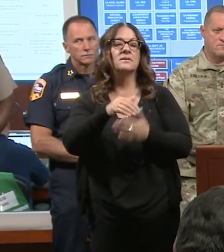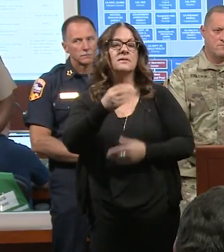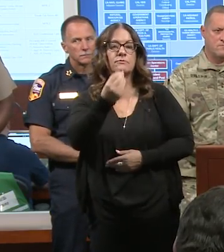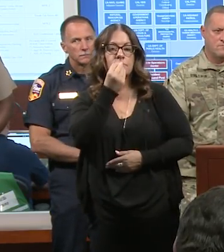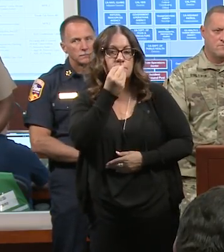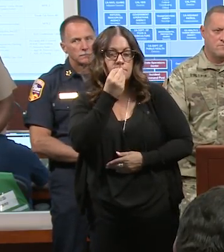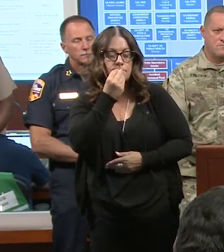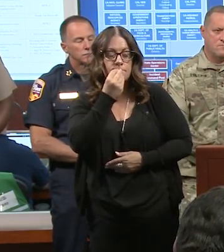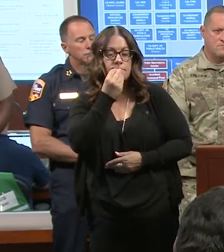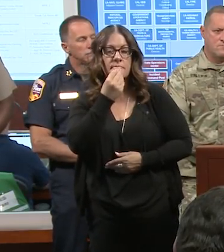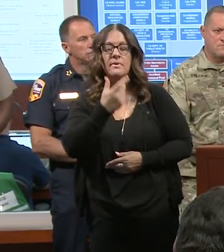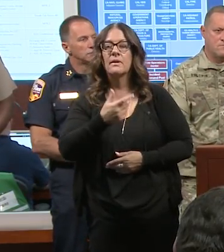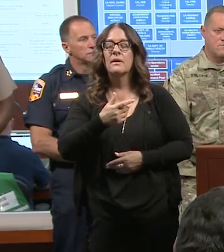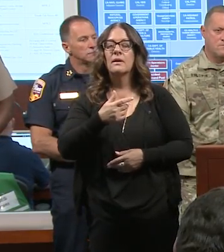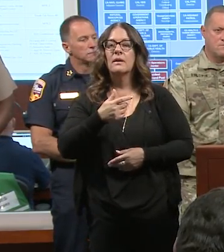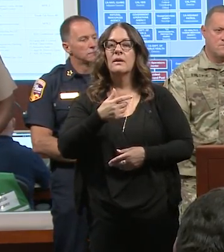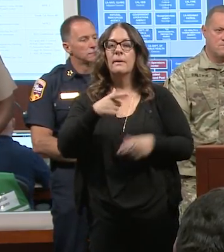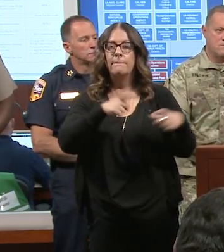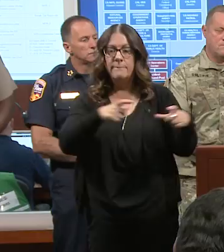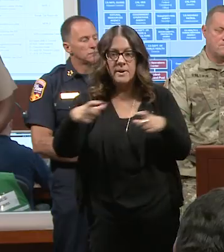water.